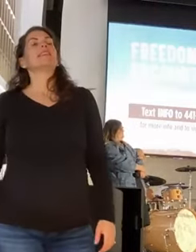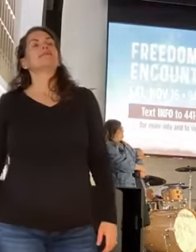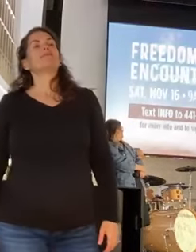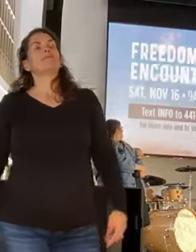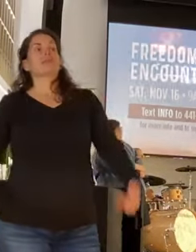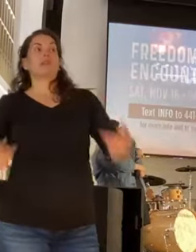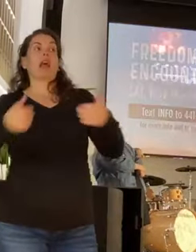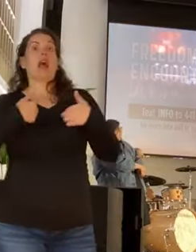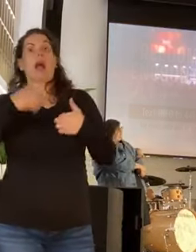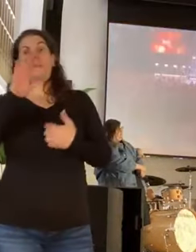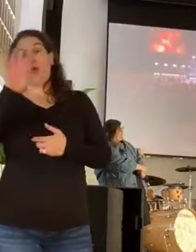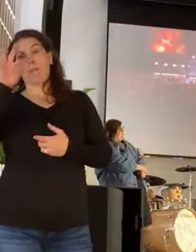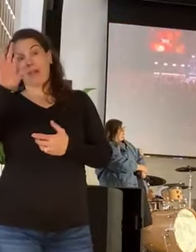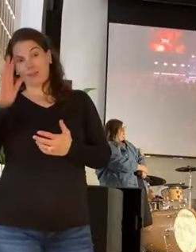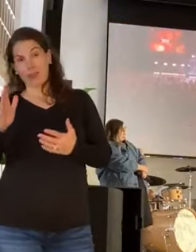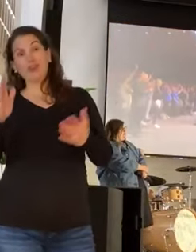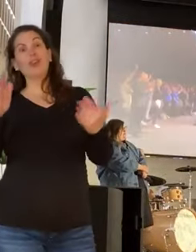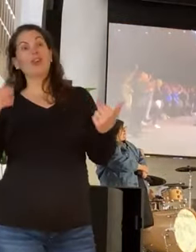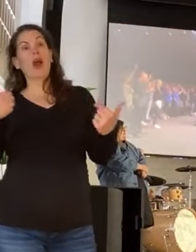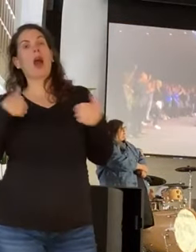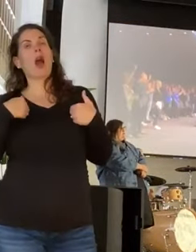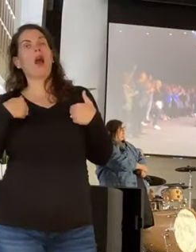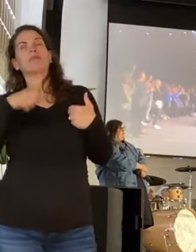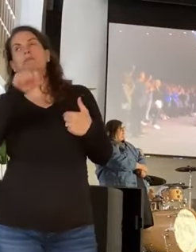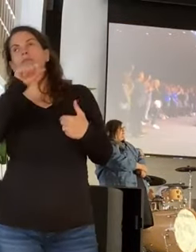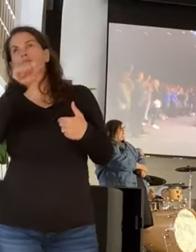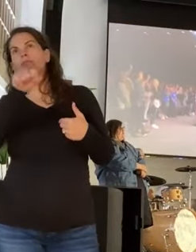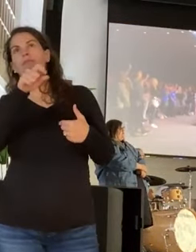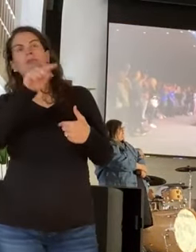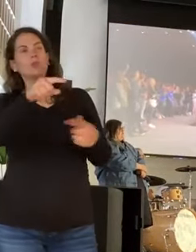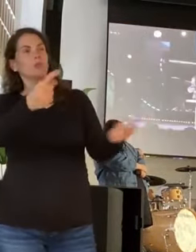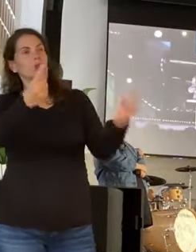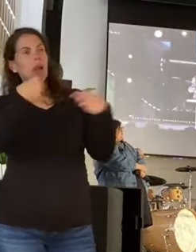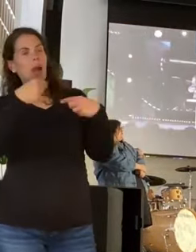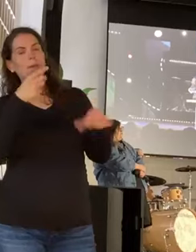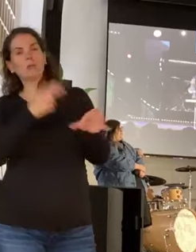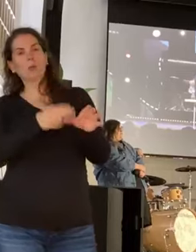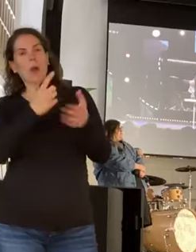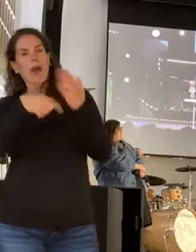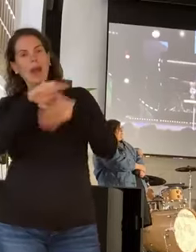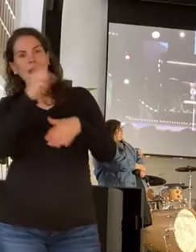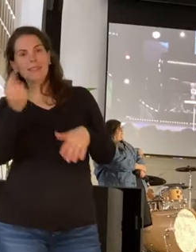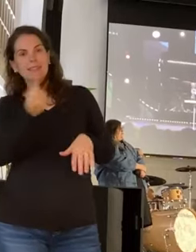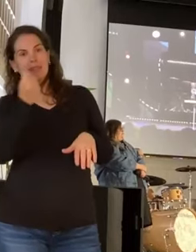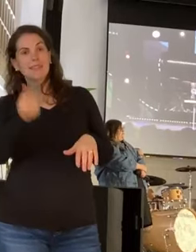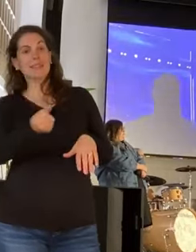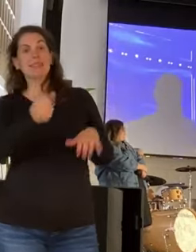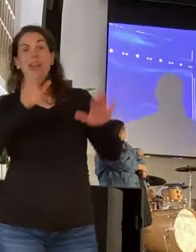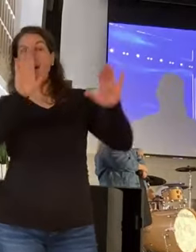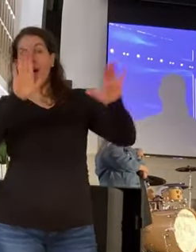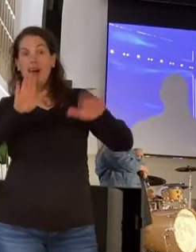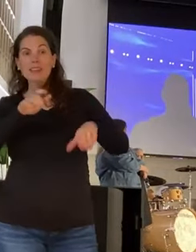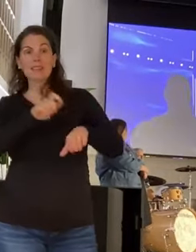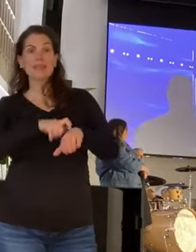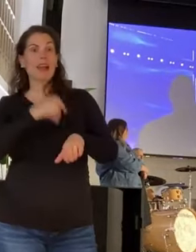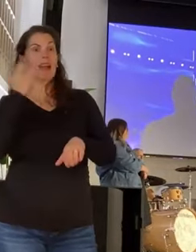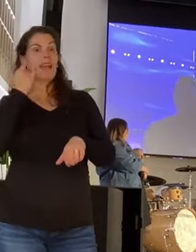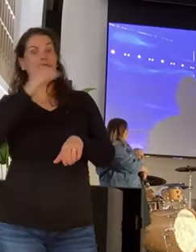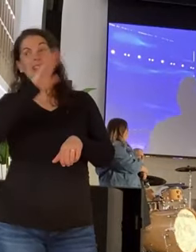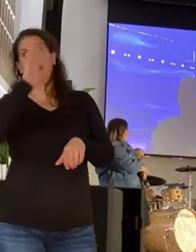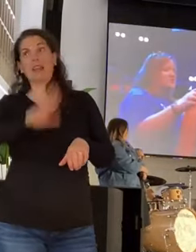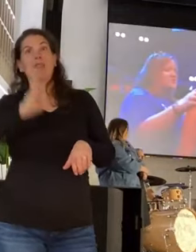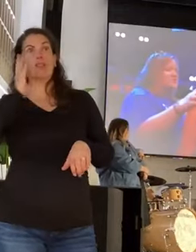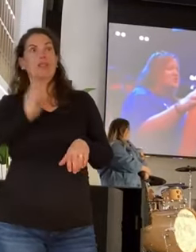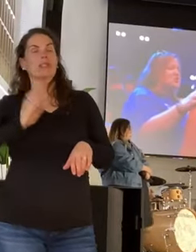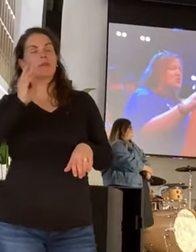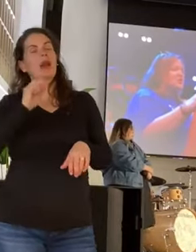As your pastor, I would love to have you come and join us next Saturday. It's going to be an incredible time. If you've never been, it's simply a time